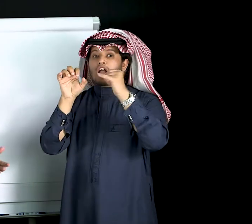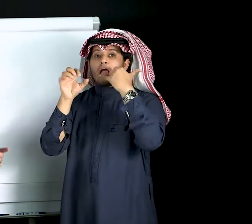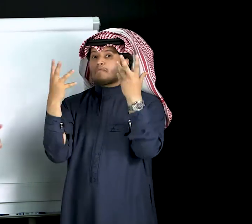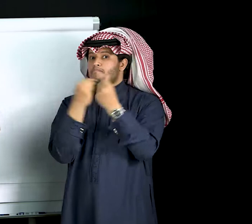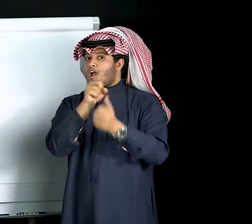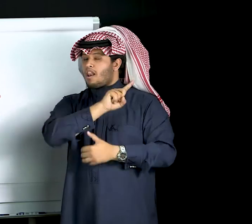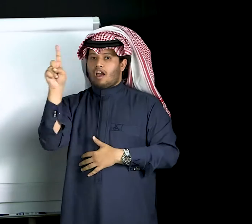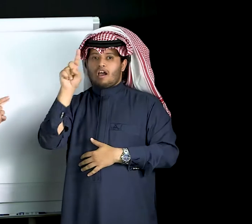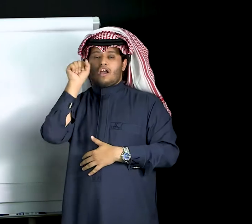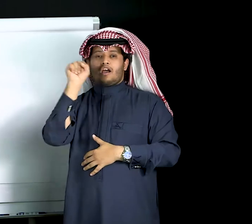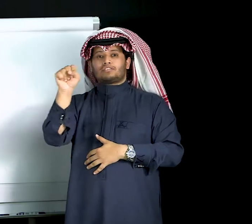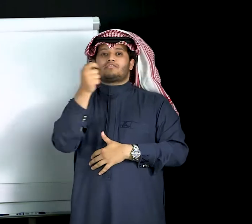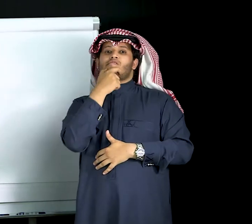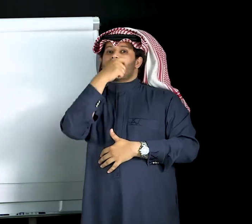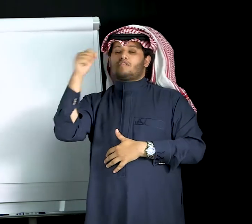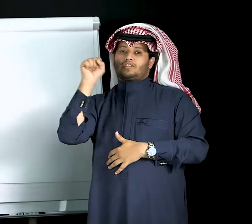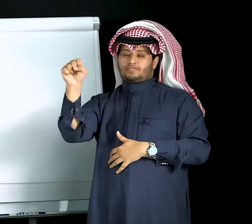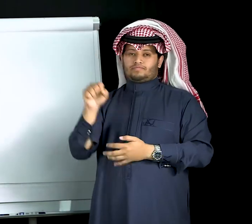whatever symbols he is telling you.